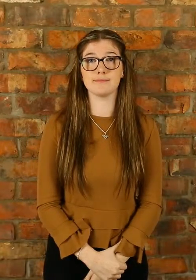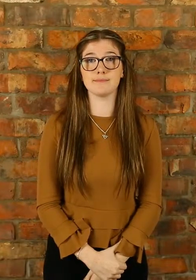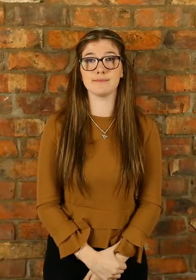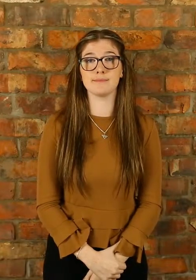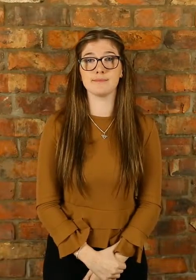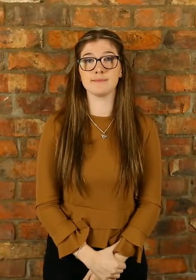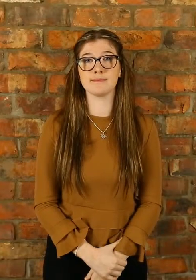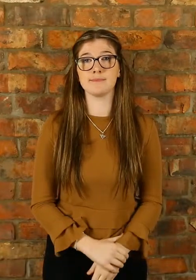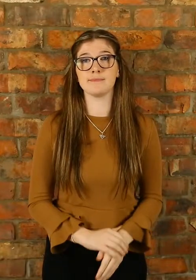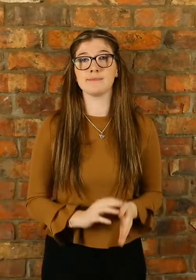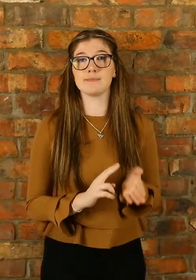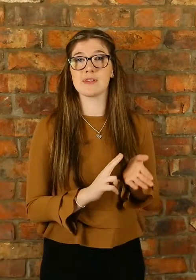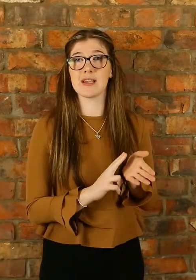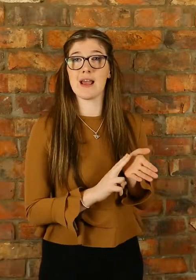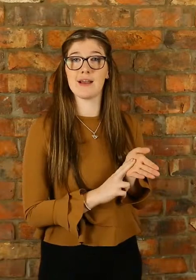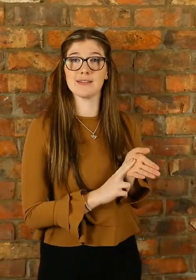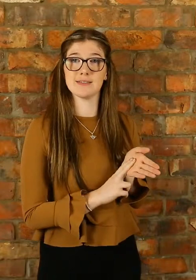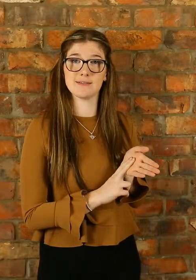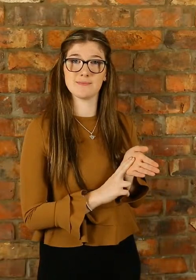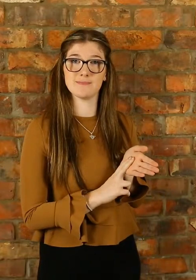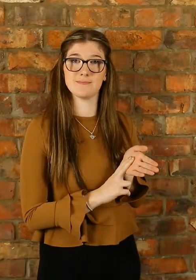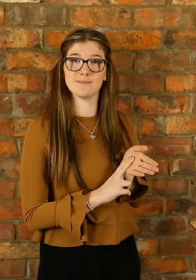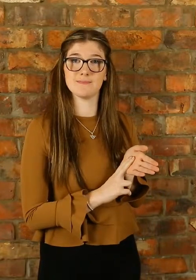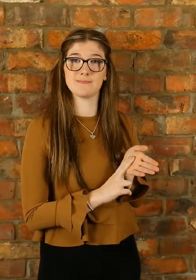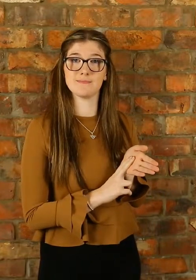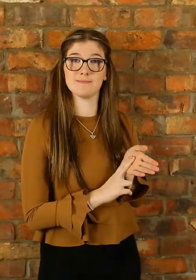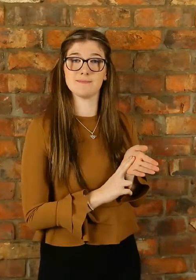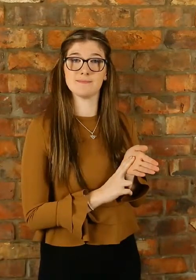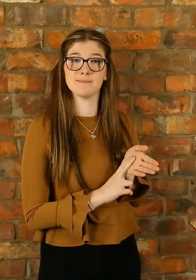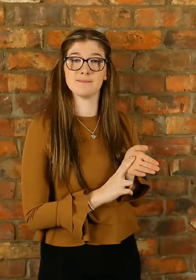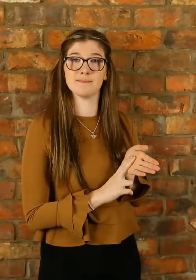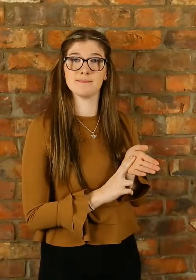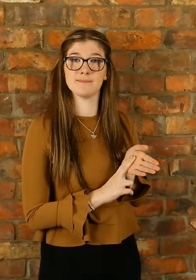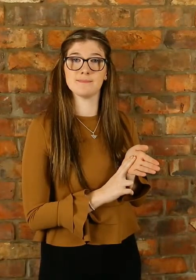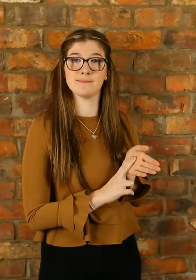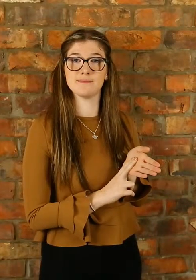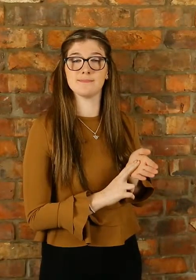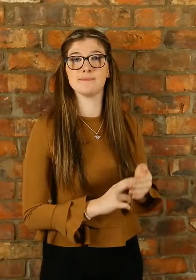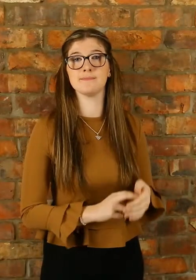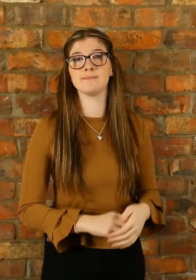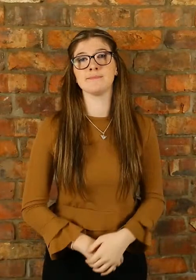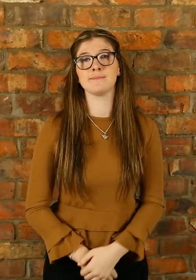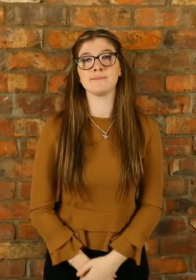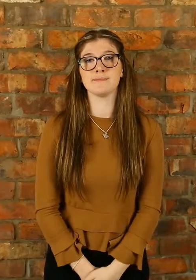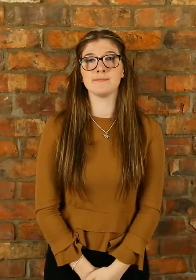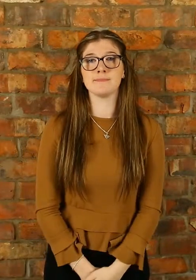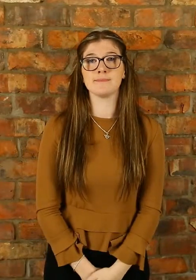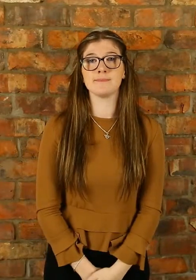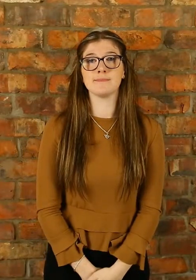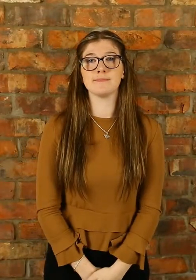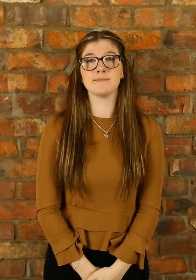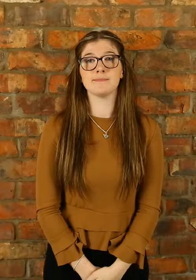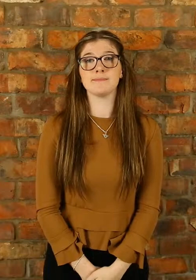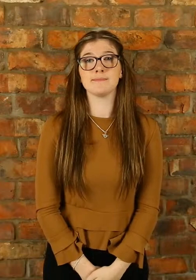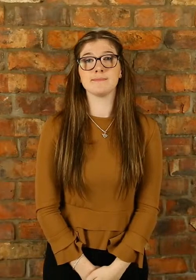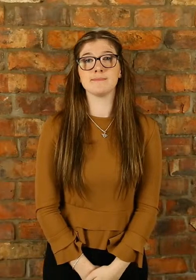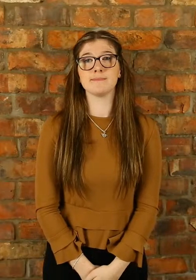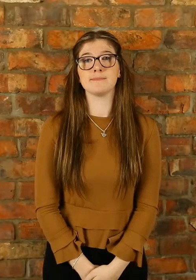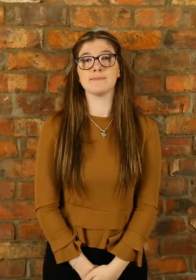that's two fingers to your palm for the letter N. So if you remember, L, M and N are all in the same place,